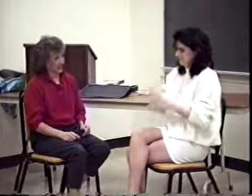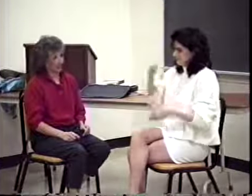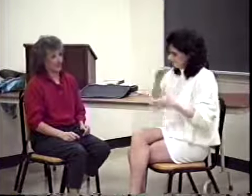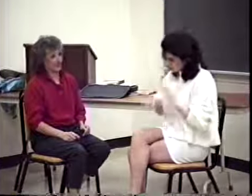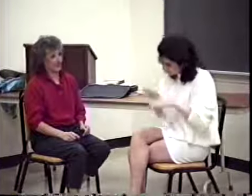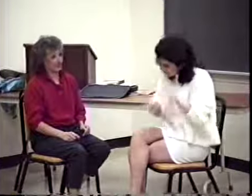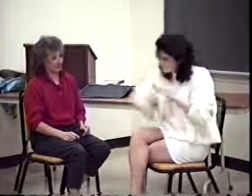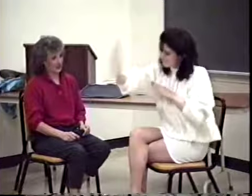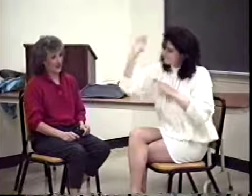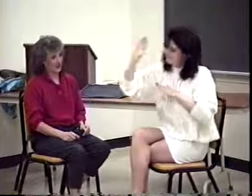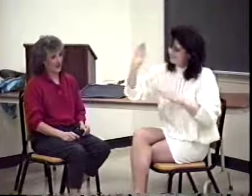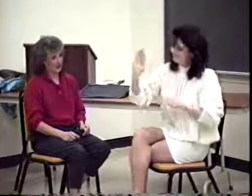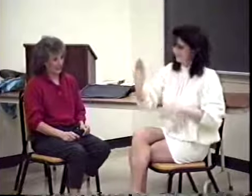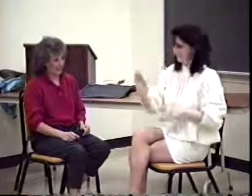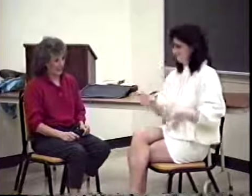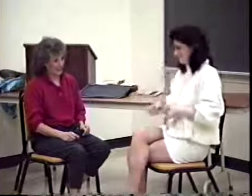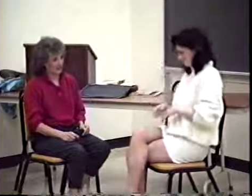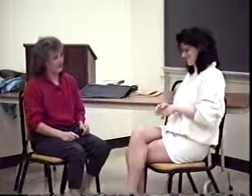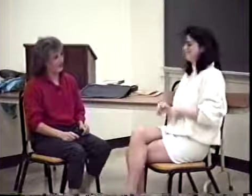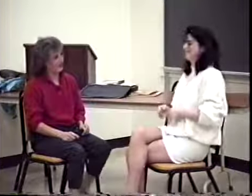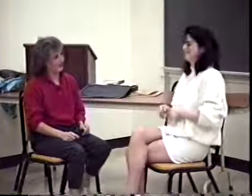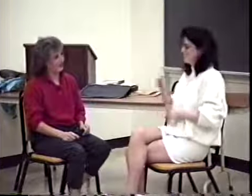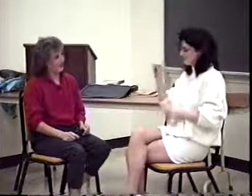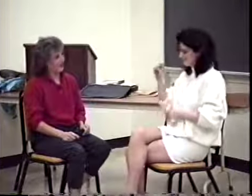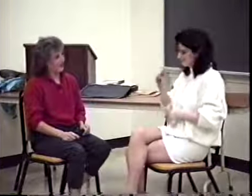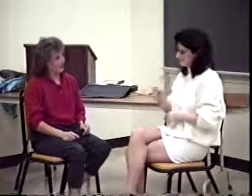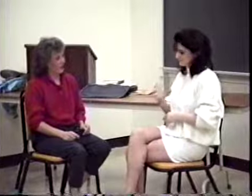and the horse got to bucking and it ran away with her.